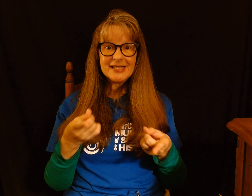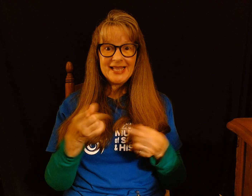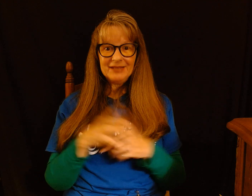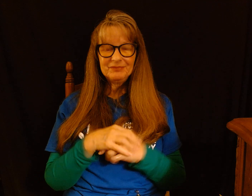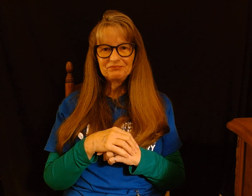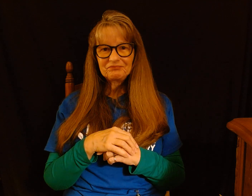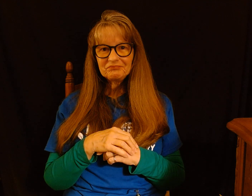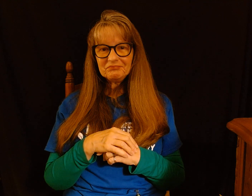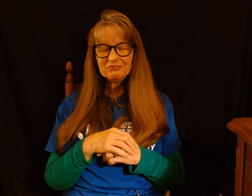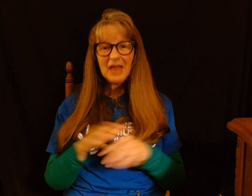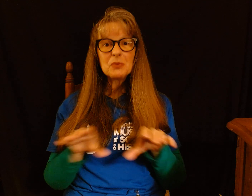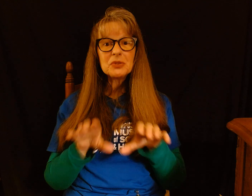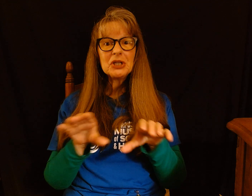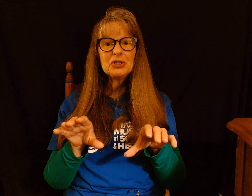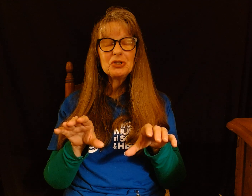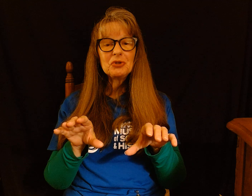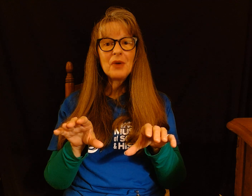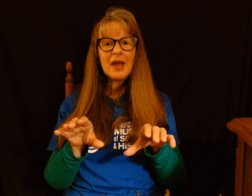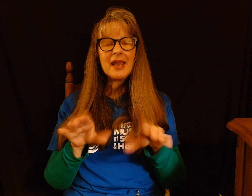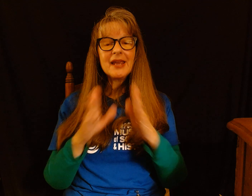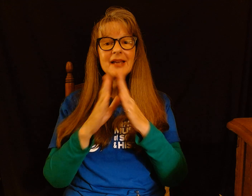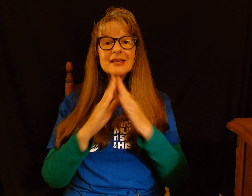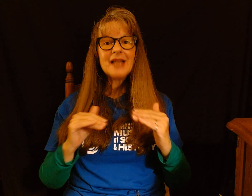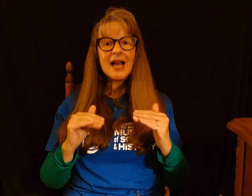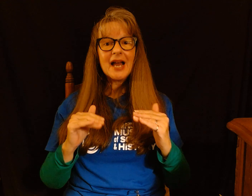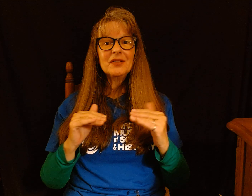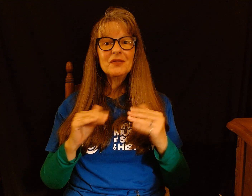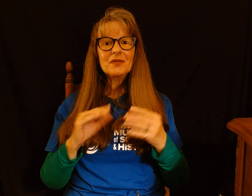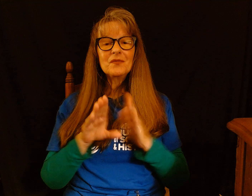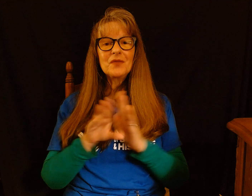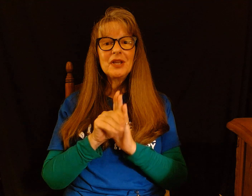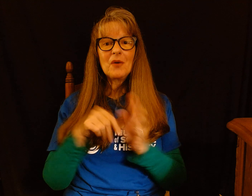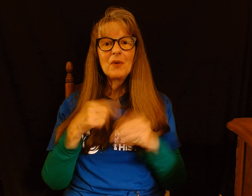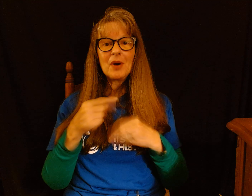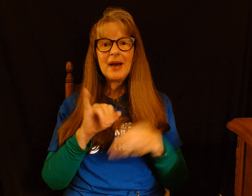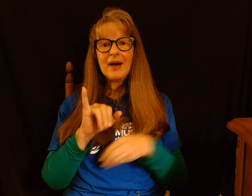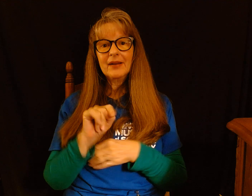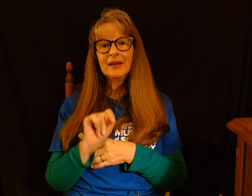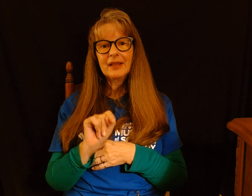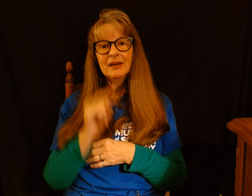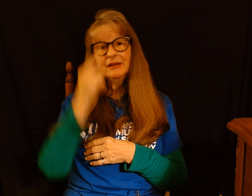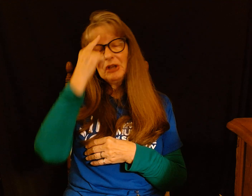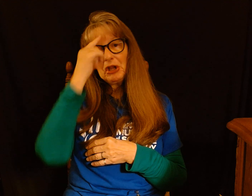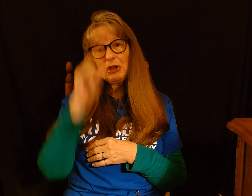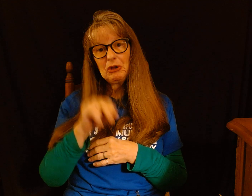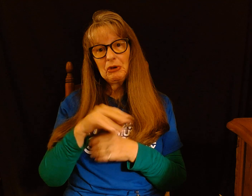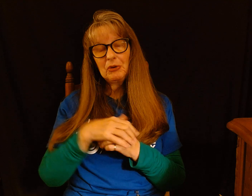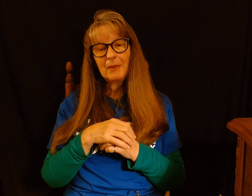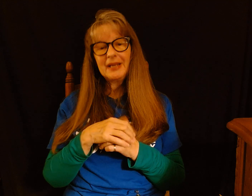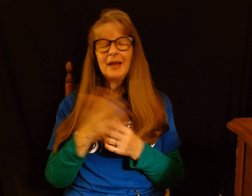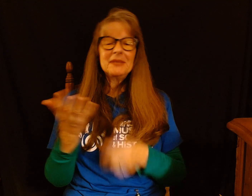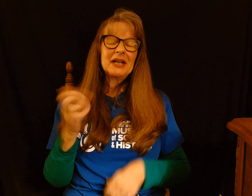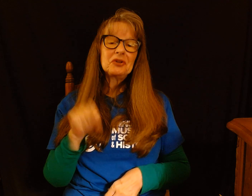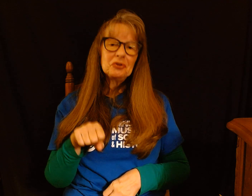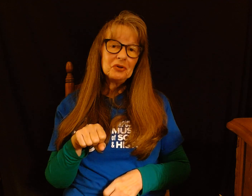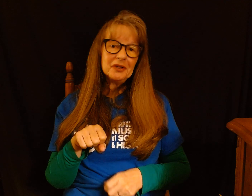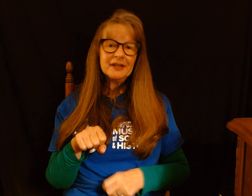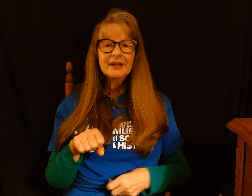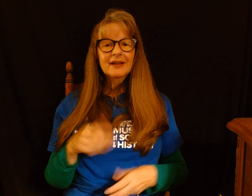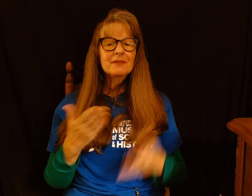then. I was going to do a silent video about it, and I thought, no. I mean, I could,